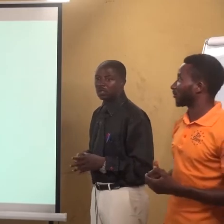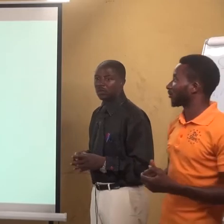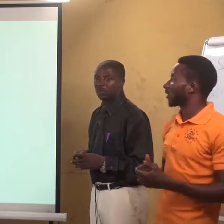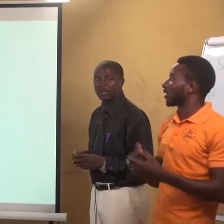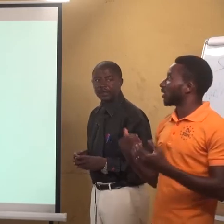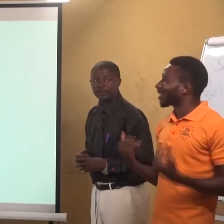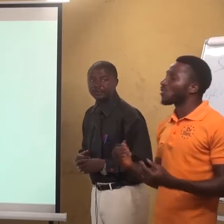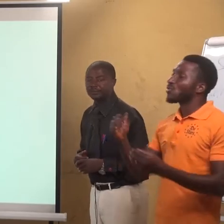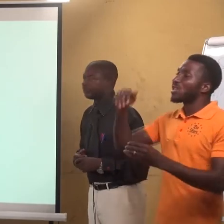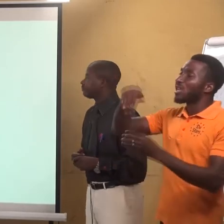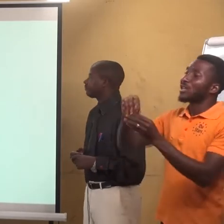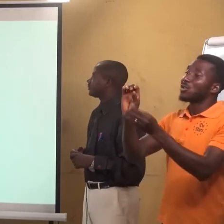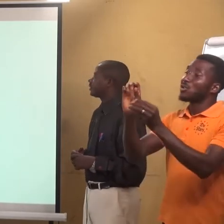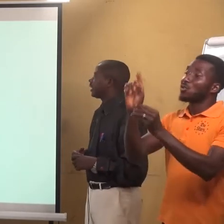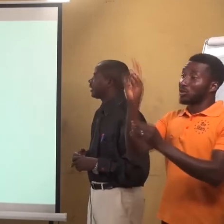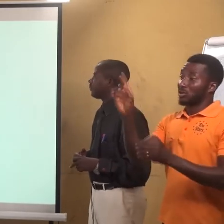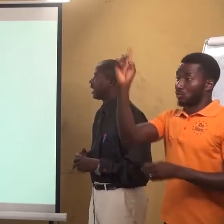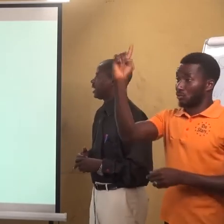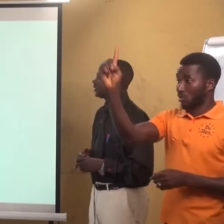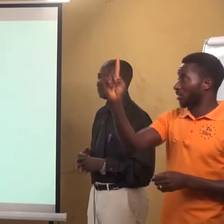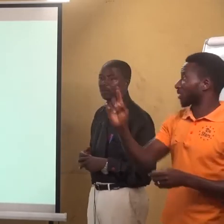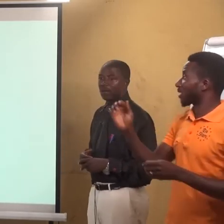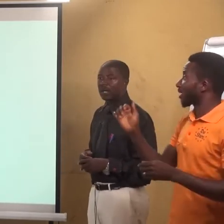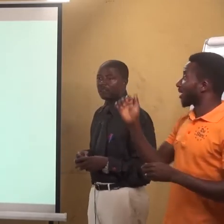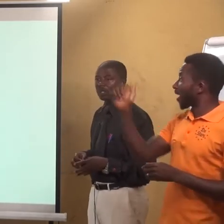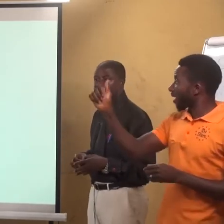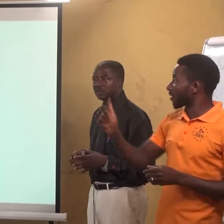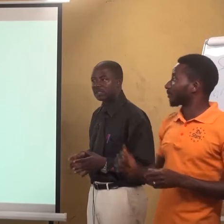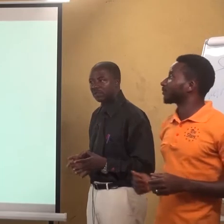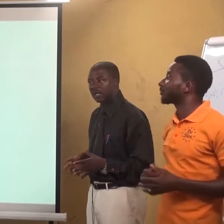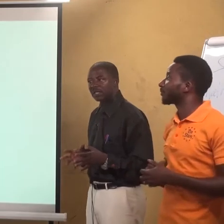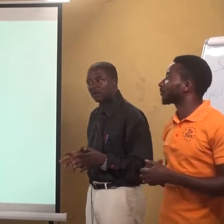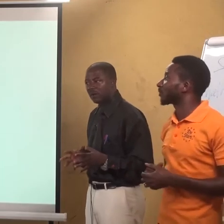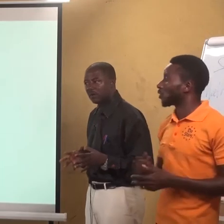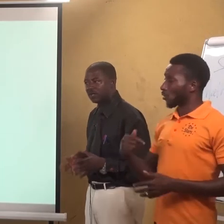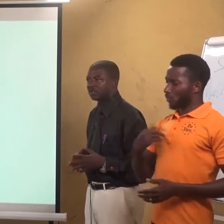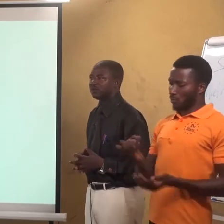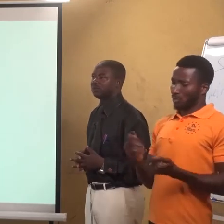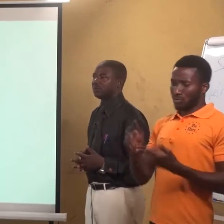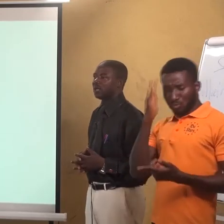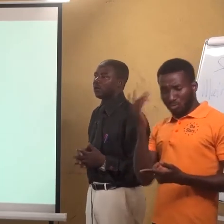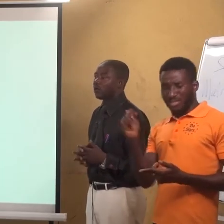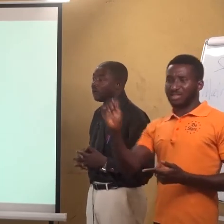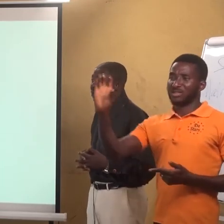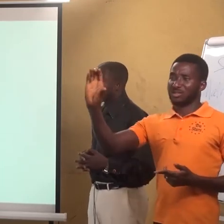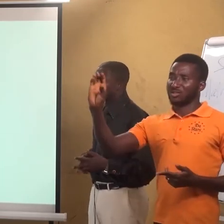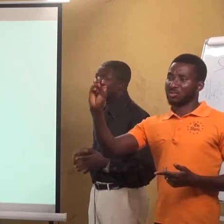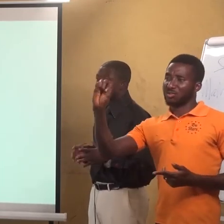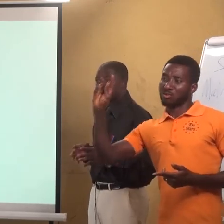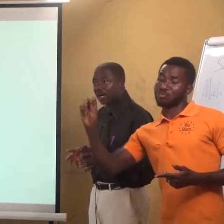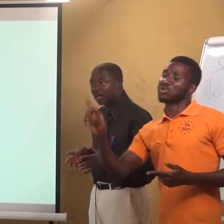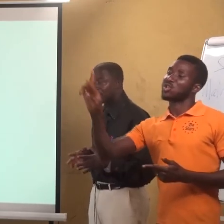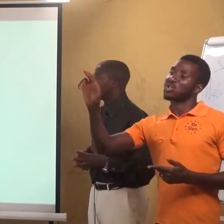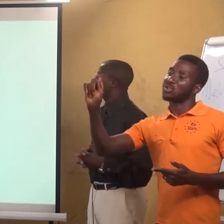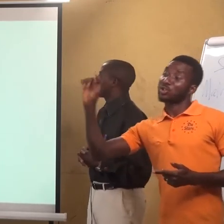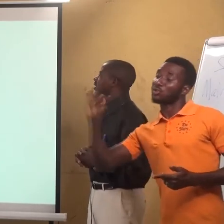Solution to number 1, A power. We are expected to determine the common ratio. Our common ratio, which